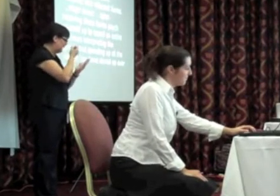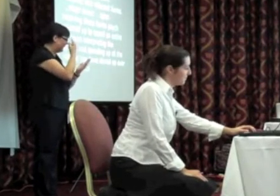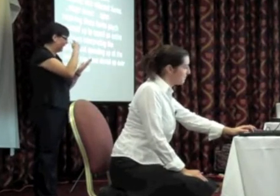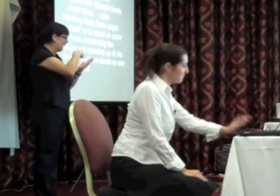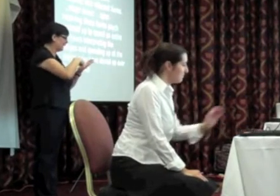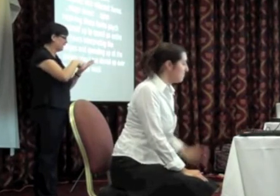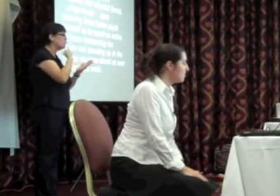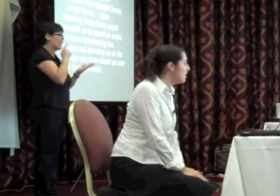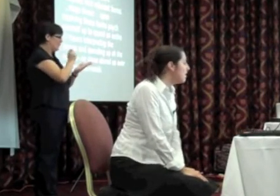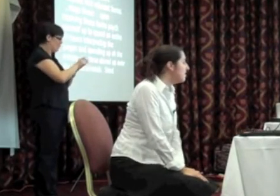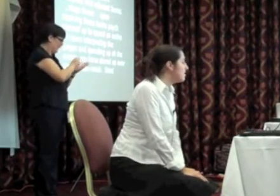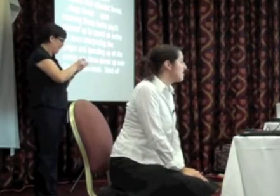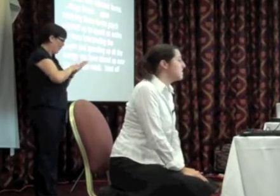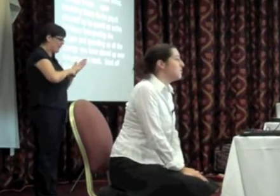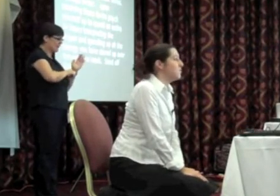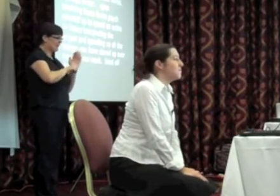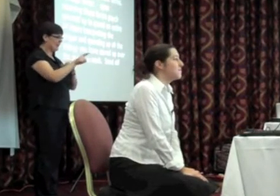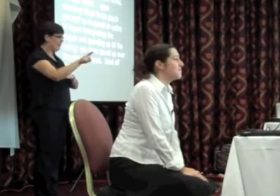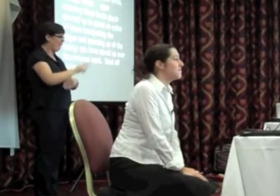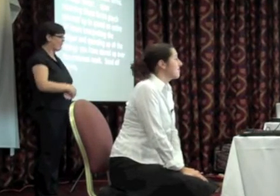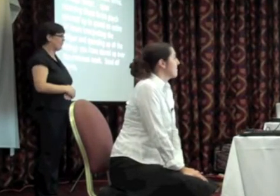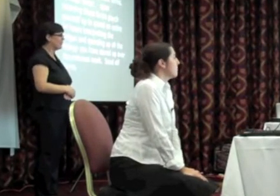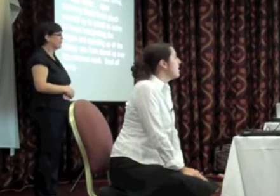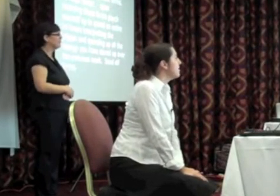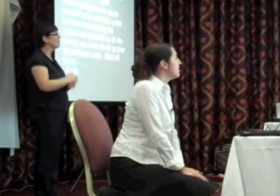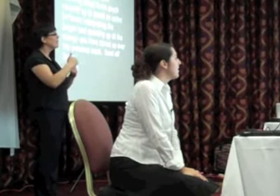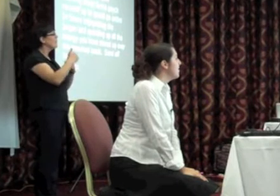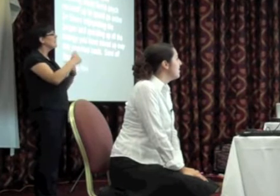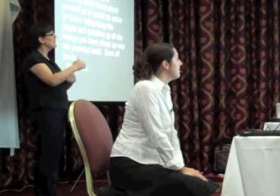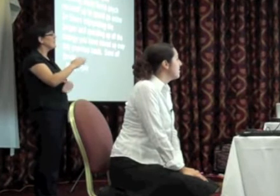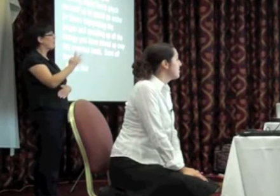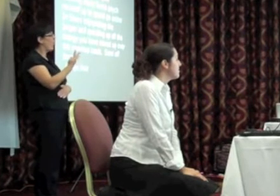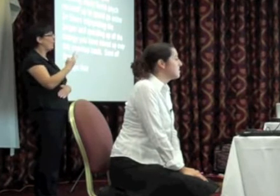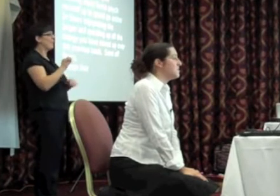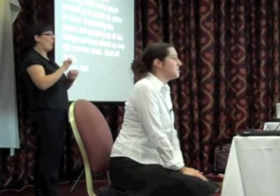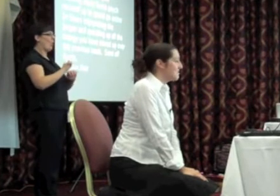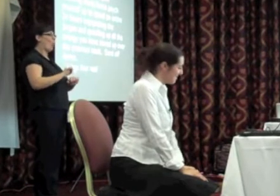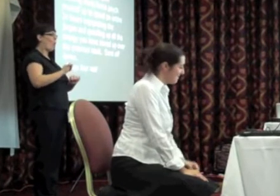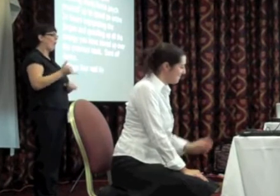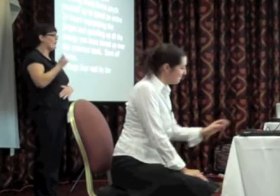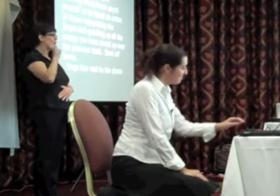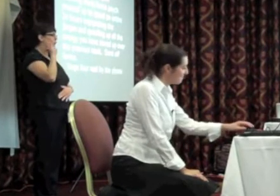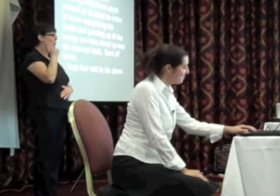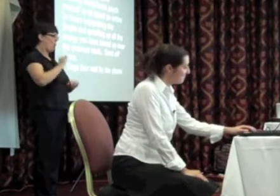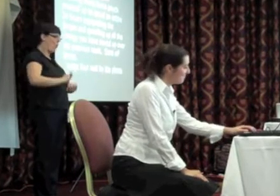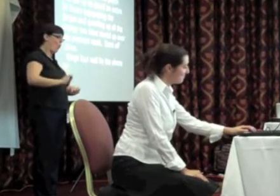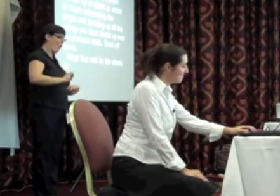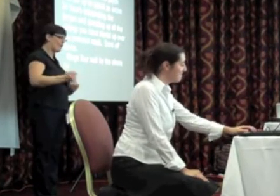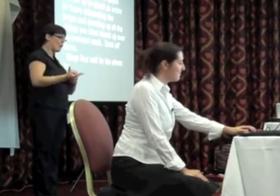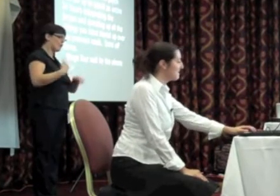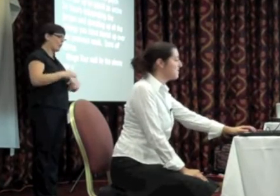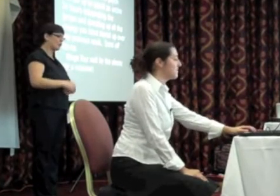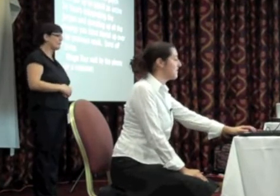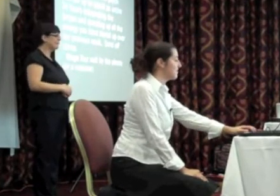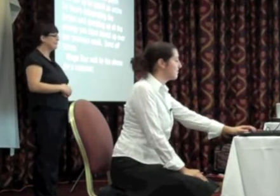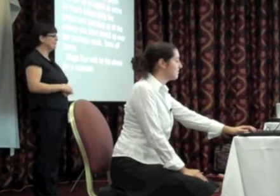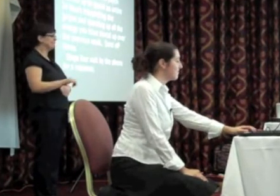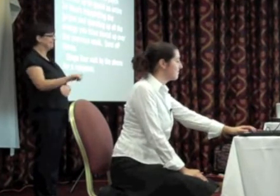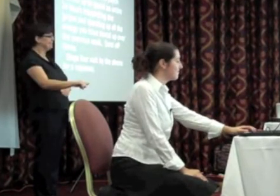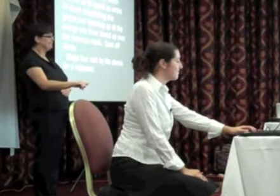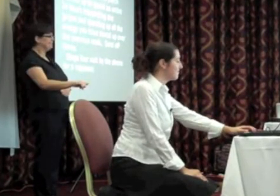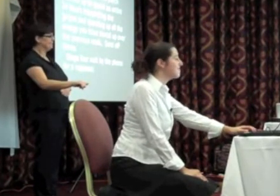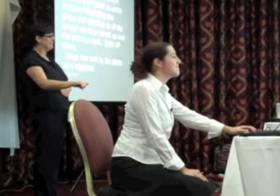forms. Stage four. Wait by the phone for a response. Stage